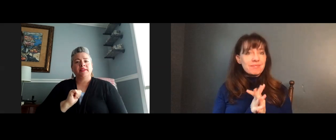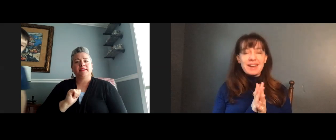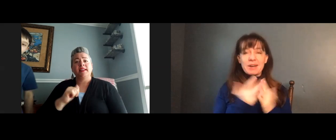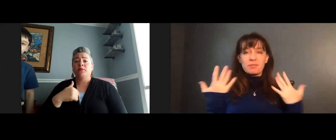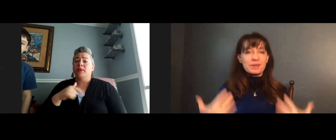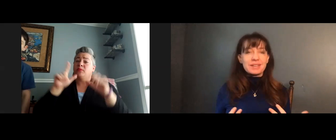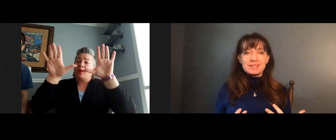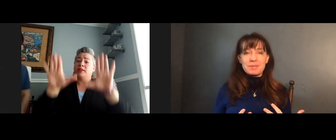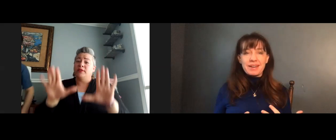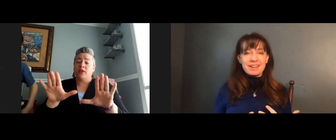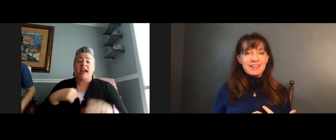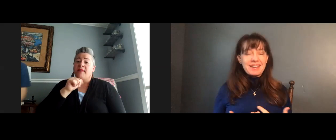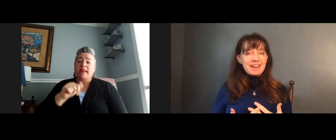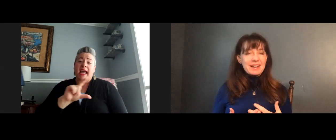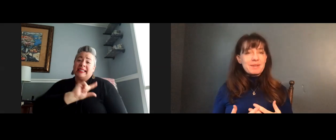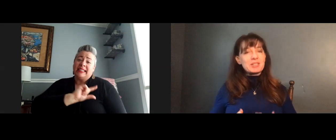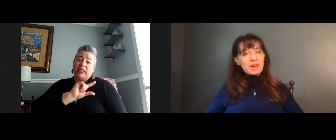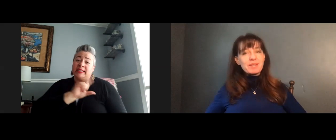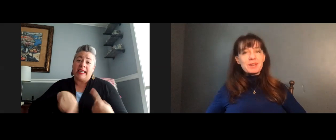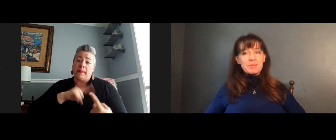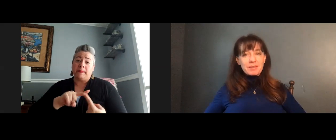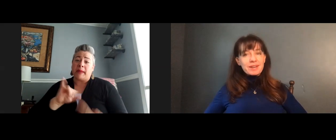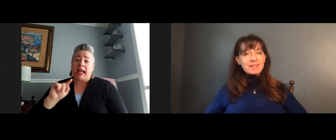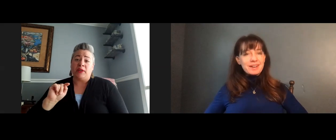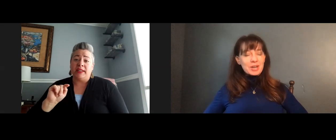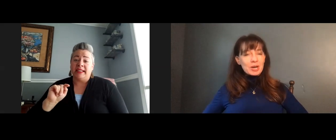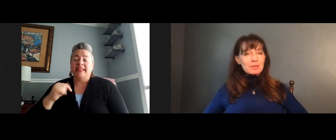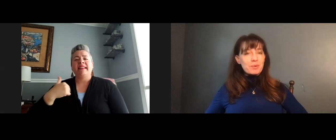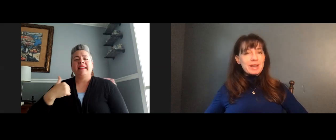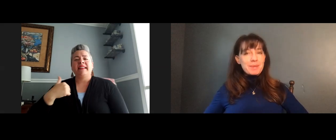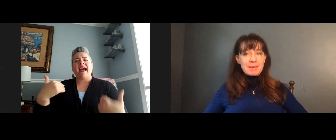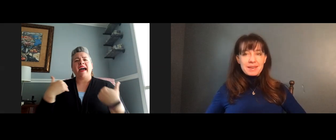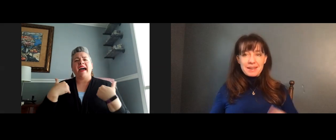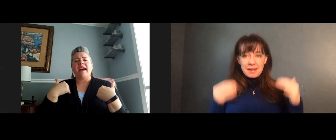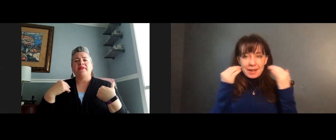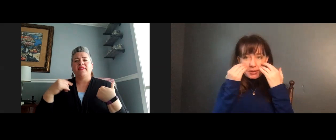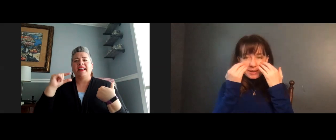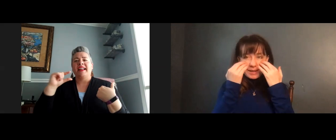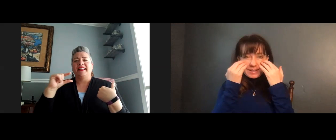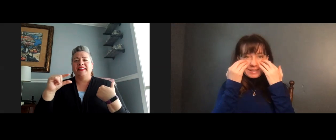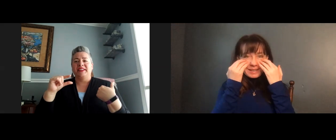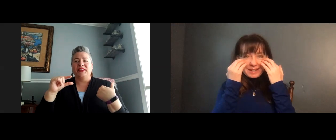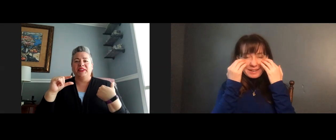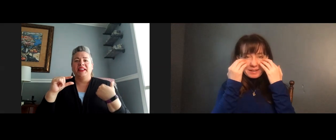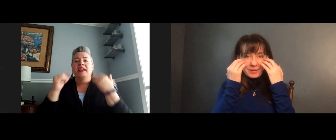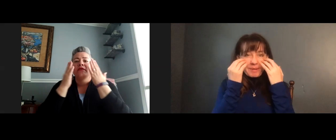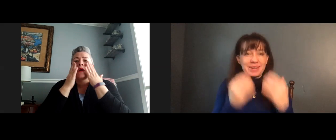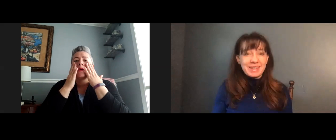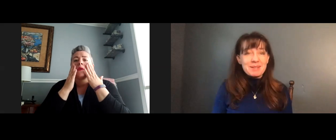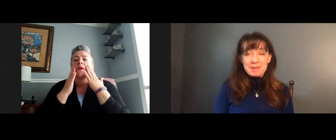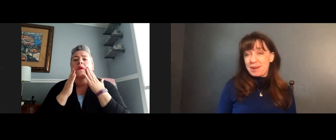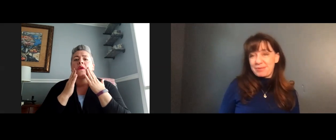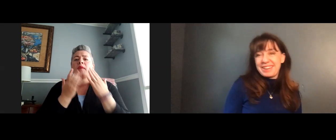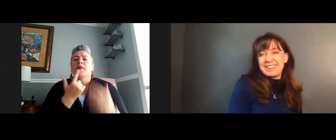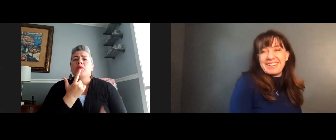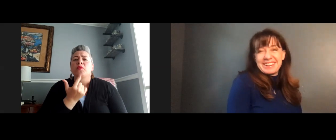and i don't feel guilty about it um i do have a little bit of a car bread baby and you can kind of see uh where i'm